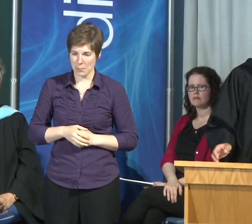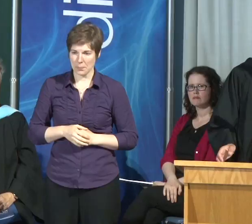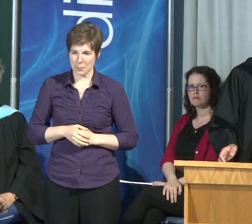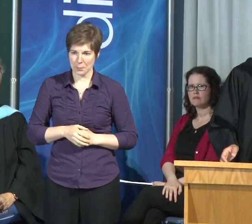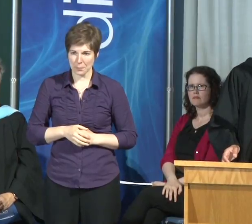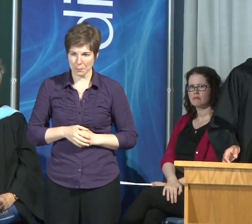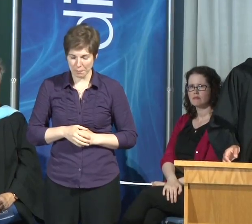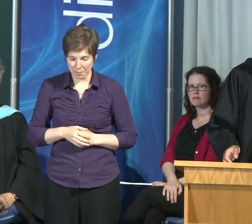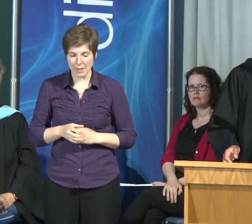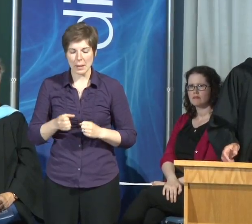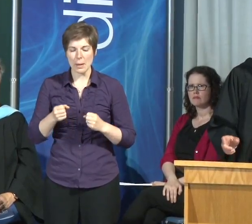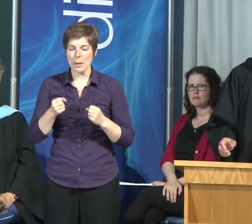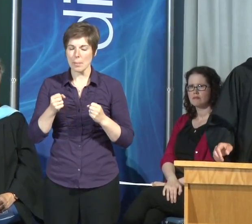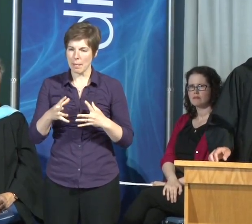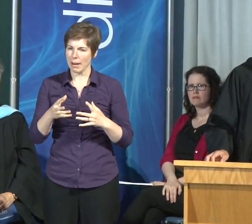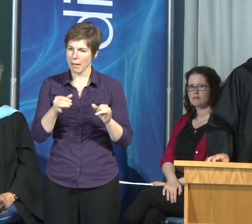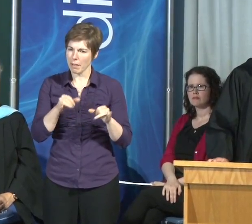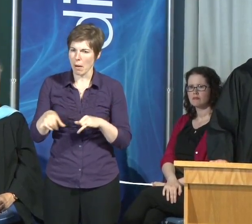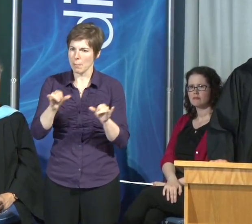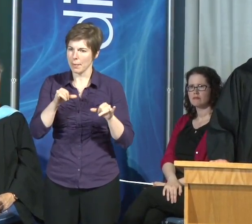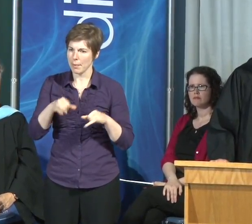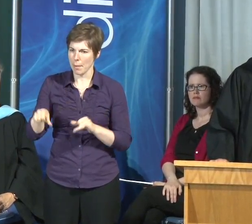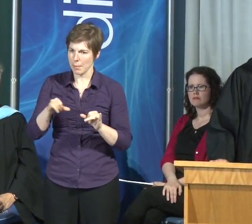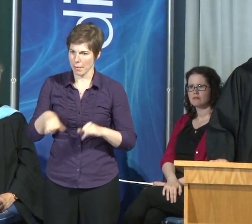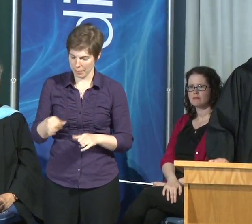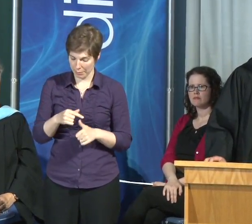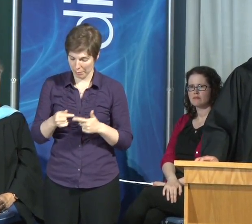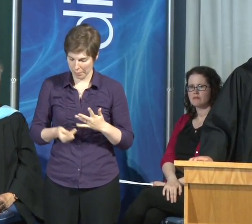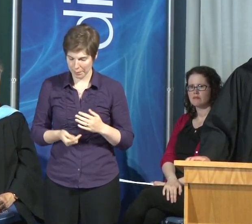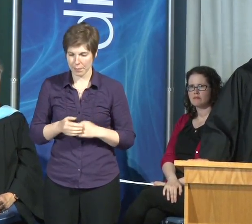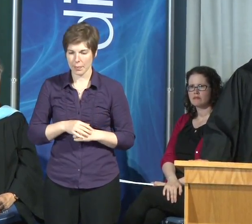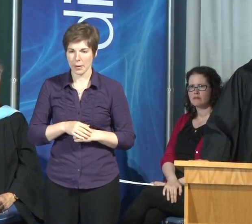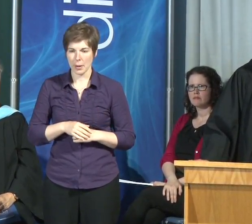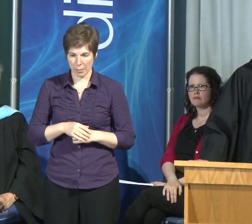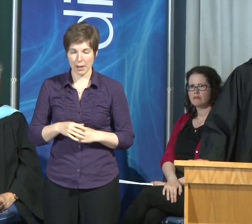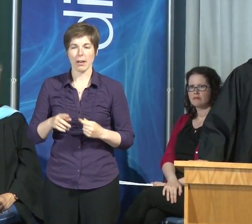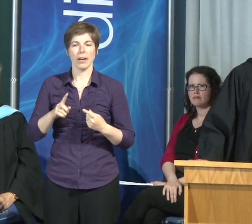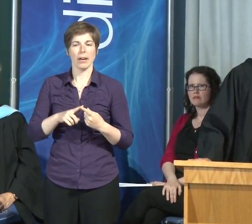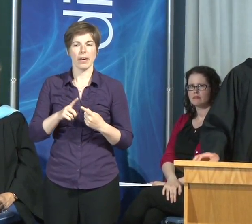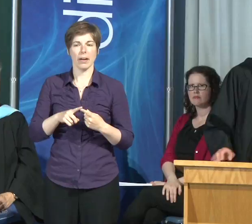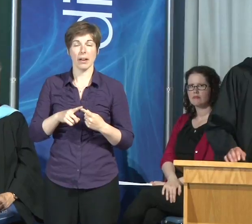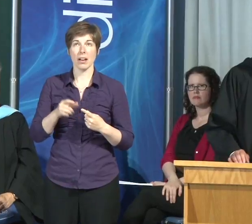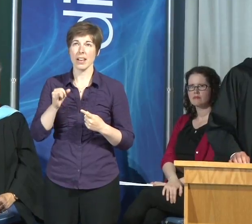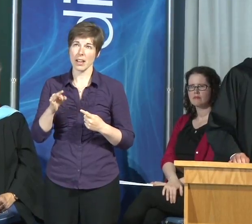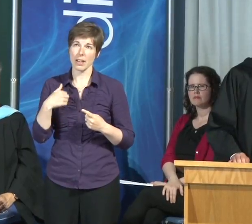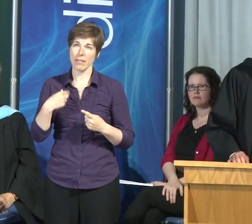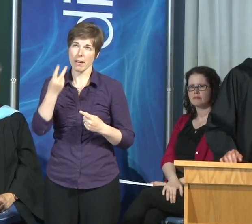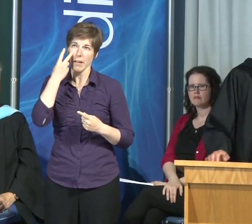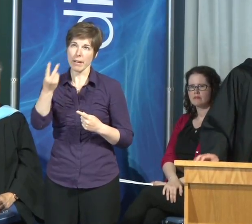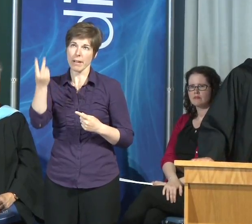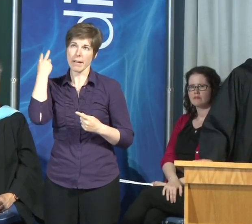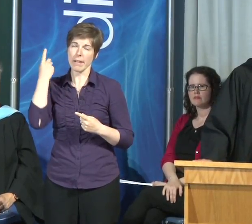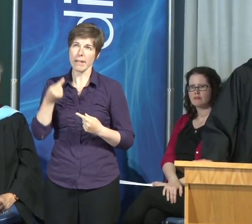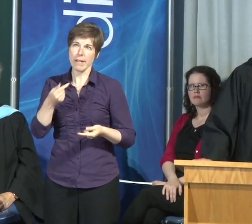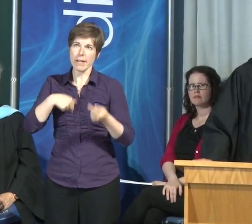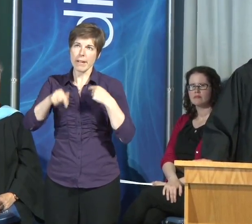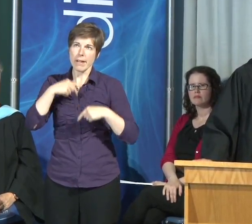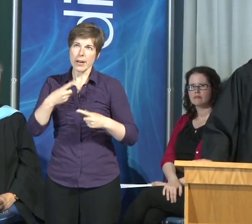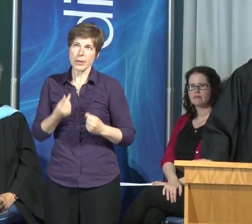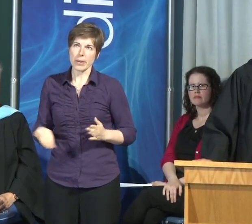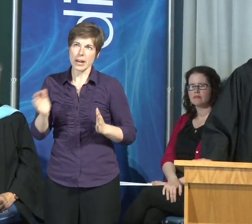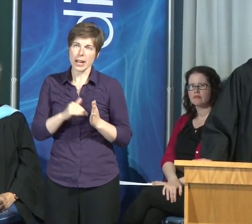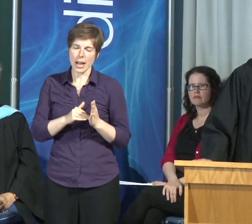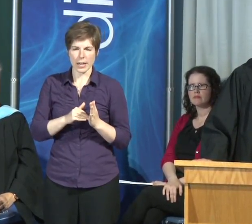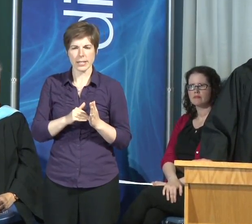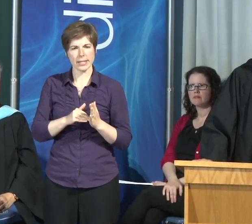Many themes emerged, but one stuck in my mind, and it was if I had to do it all over again, I would have better balance in my life